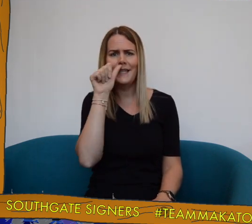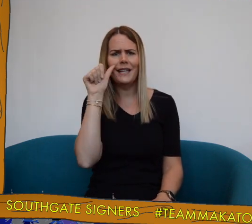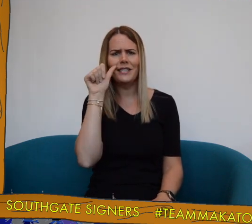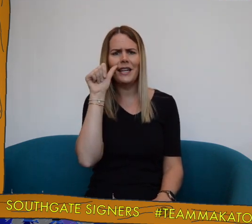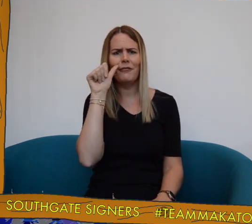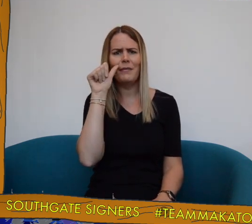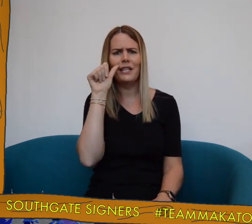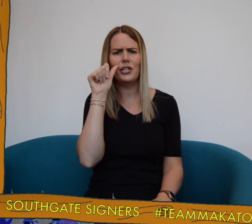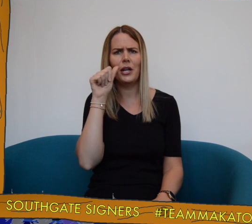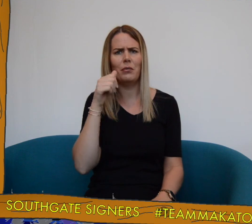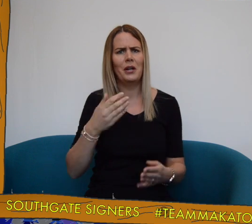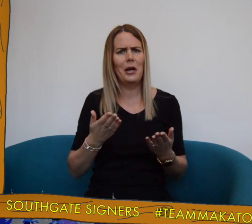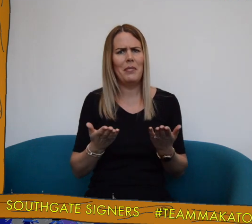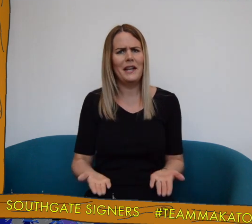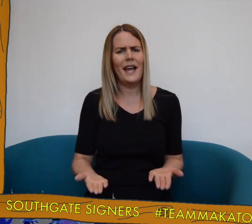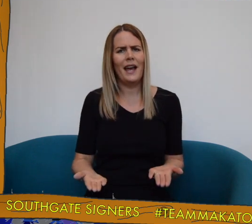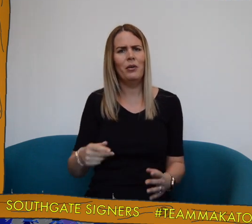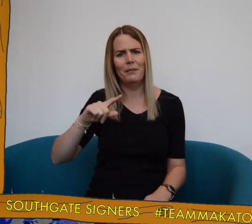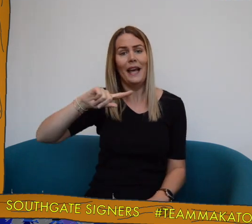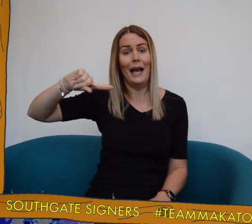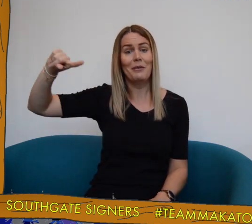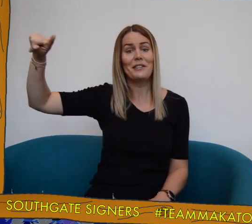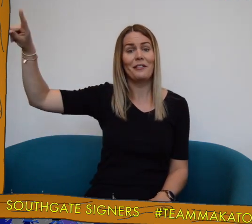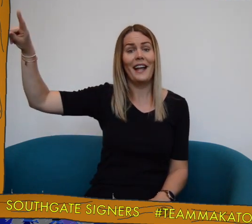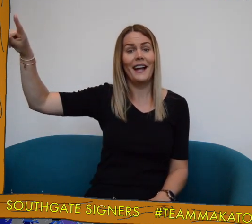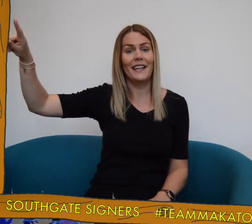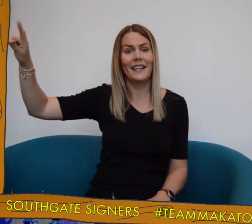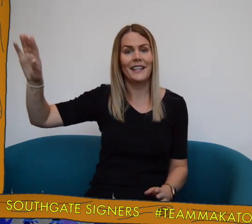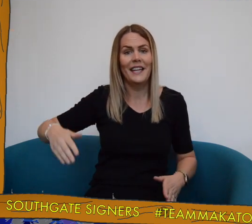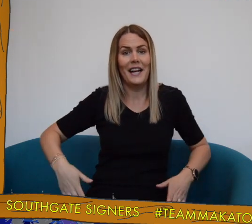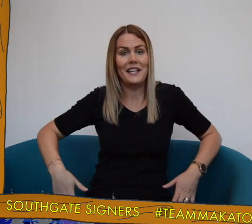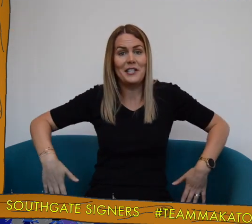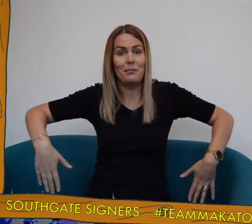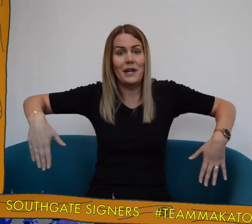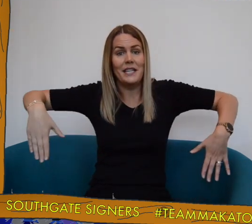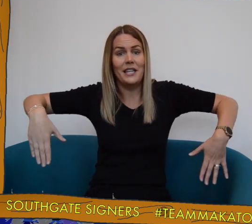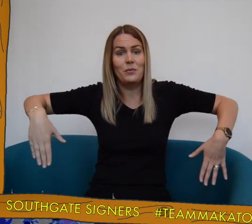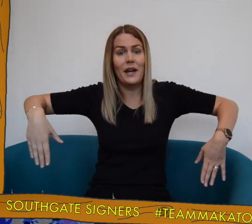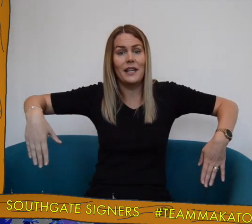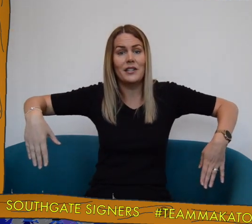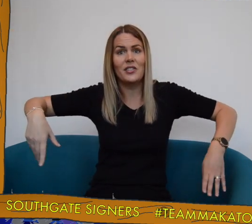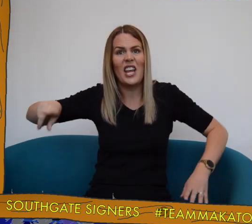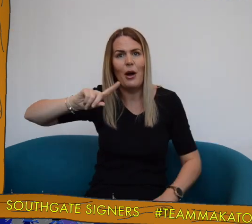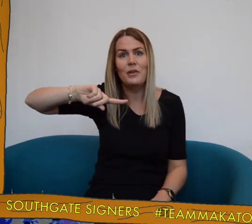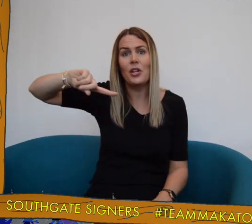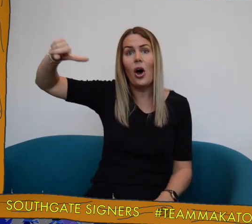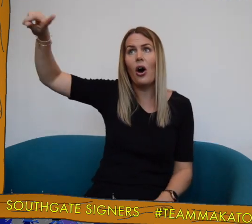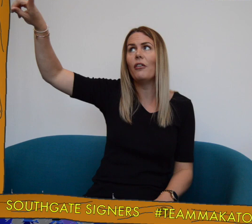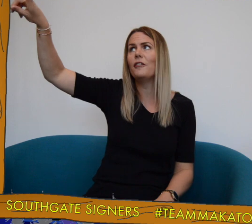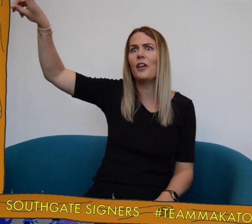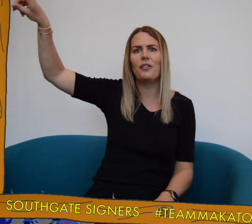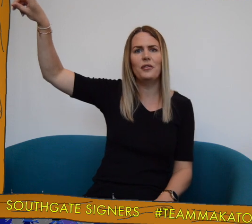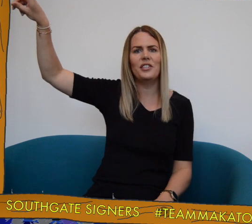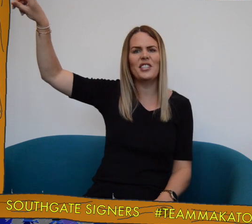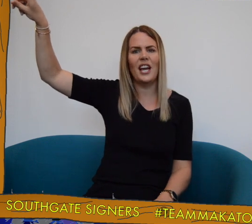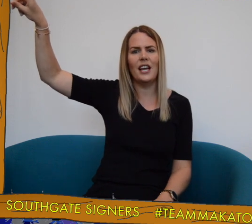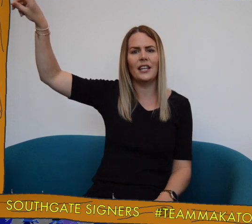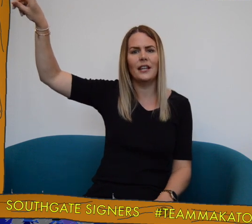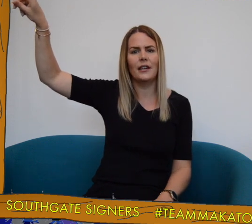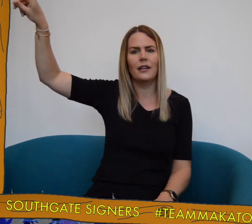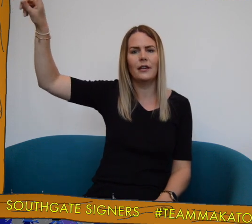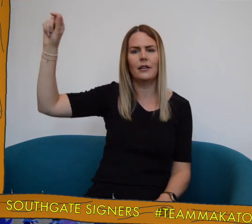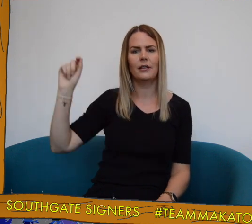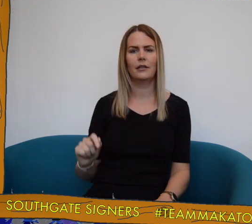It's nice to have met you but now I must fly. And he spread his wings and was off through the